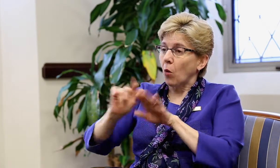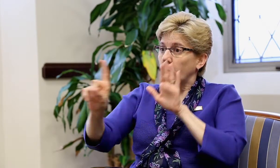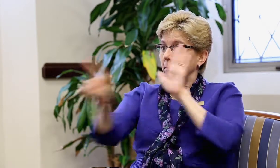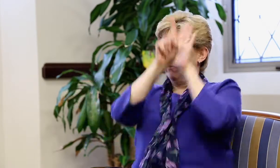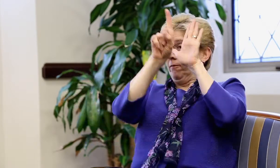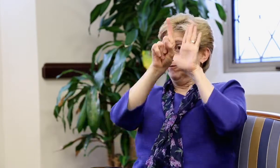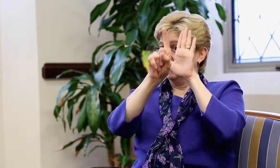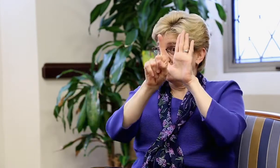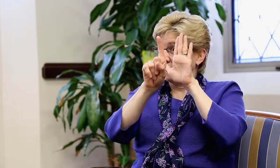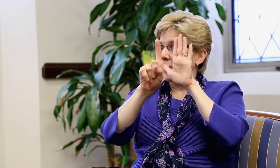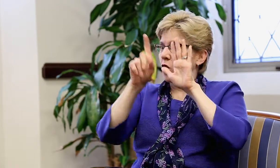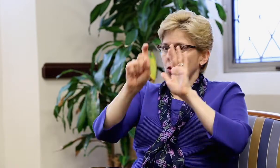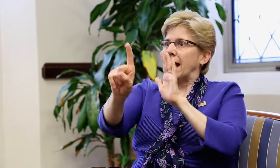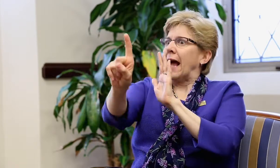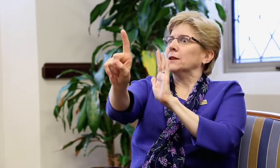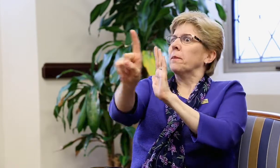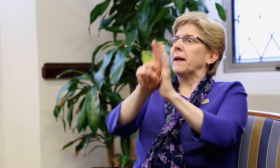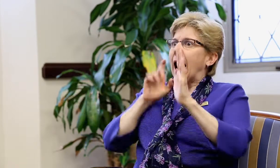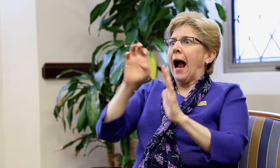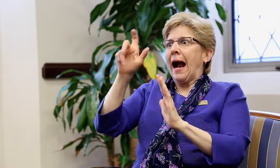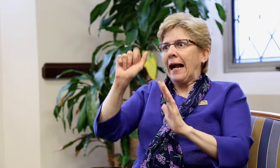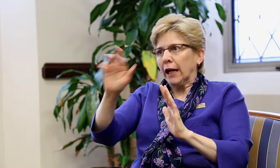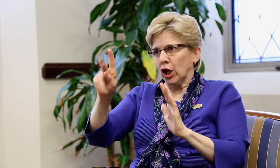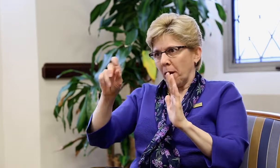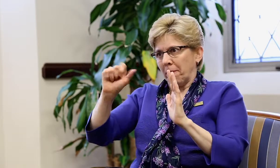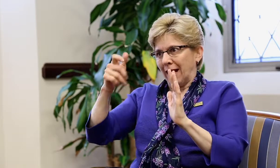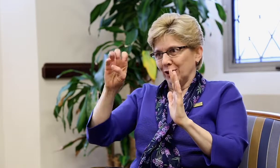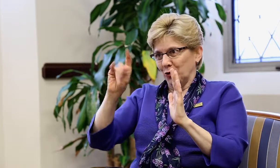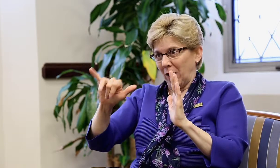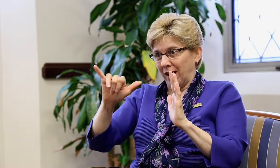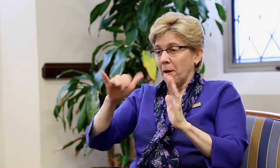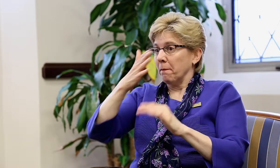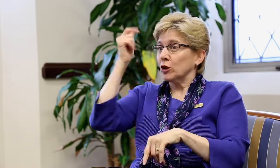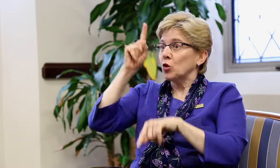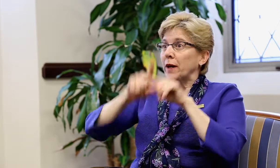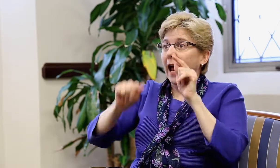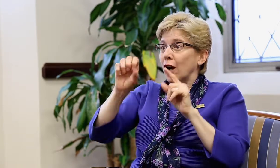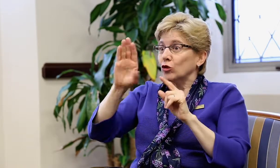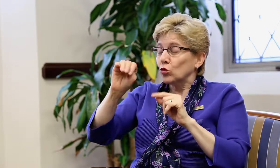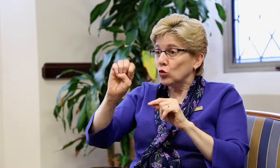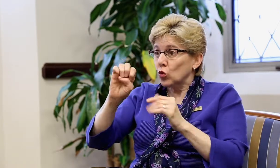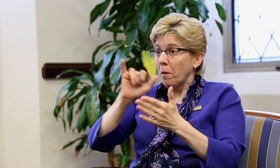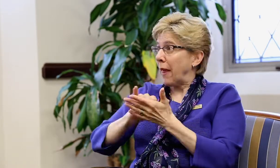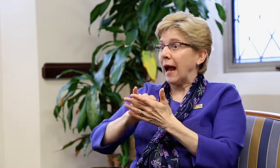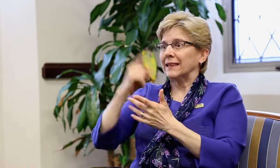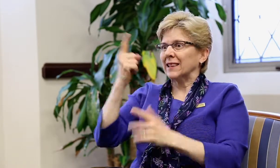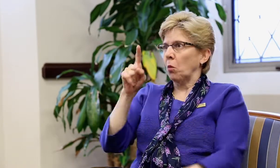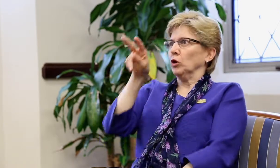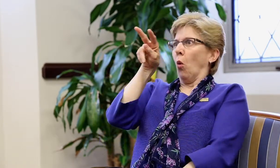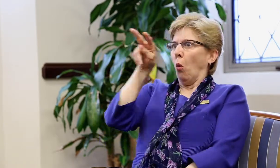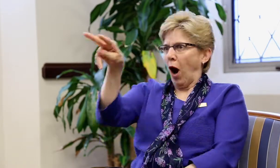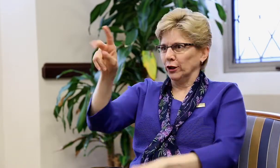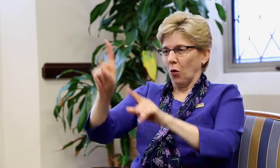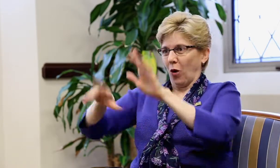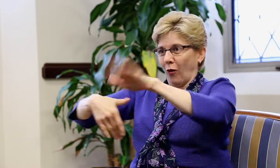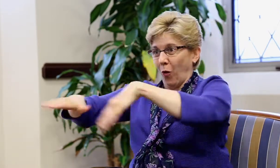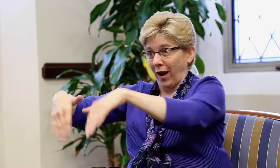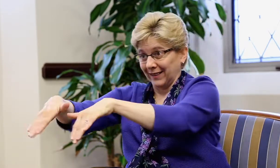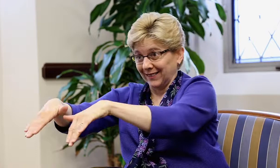column in the way, you might accidentally run into it. And so we have to make sure that there's passageways that are clear and open, and you have to be able to see and watch